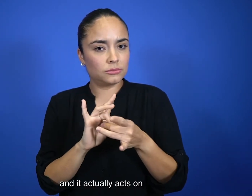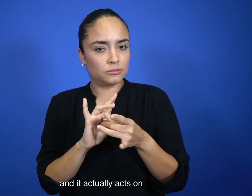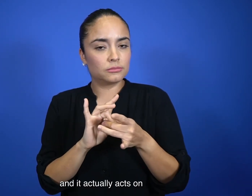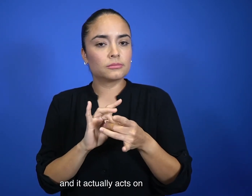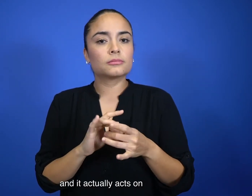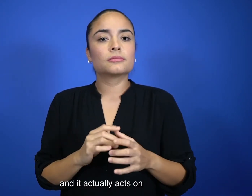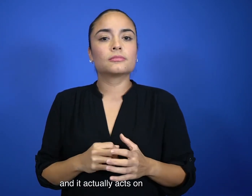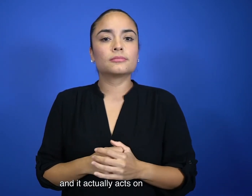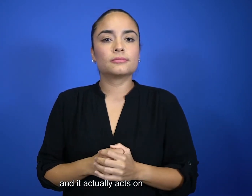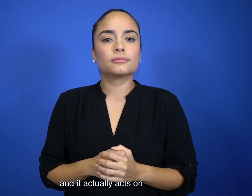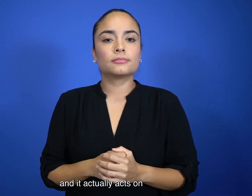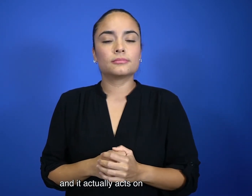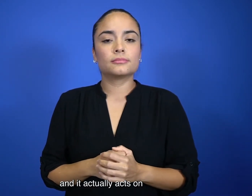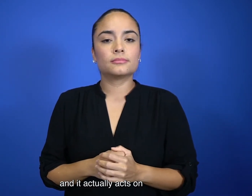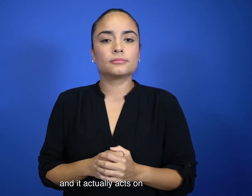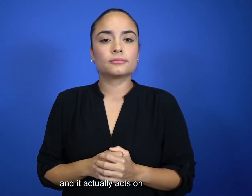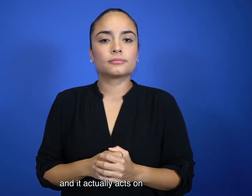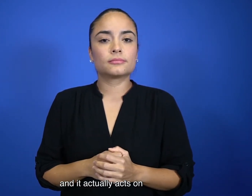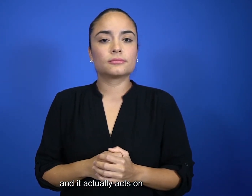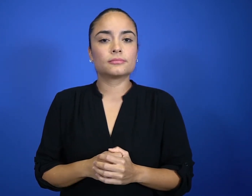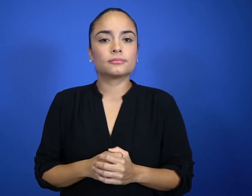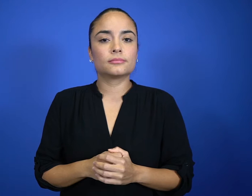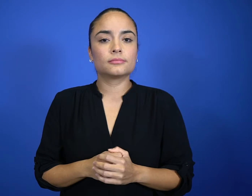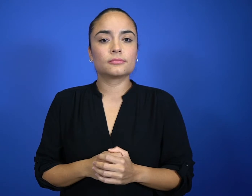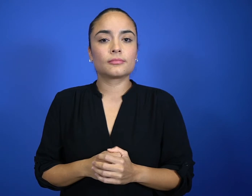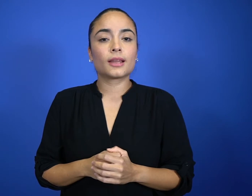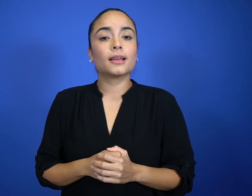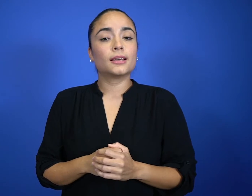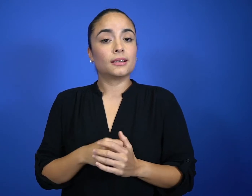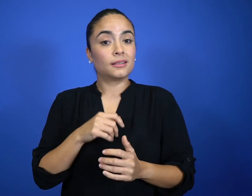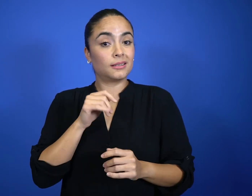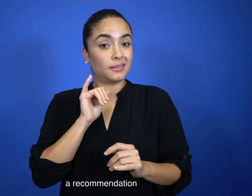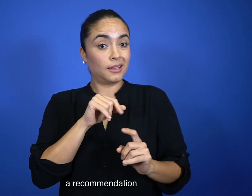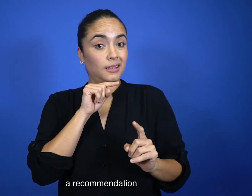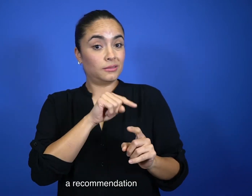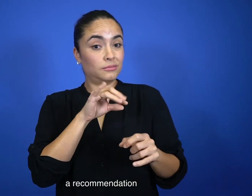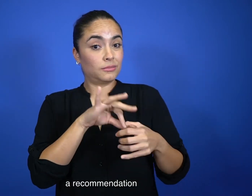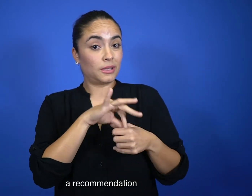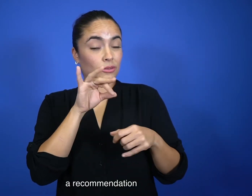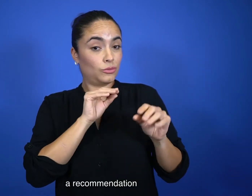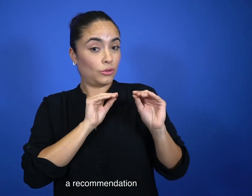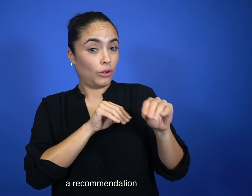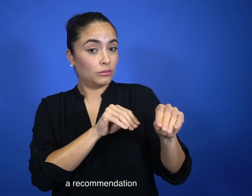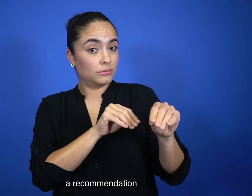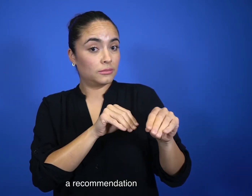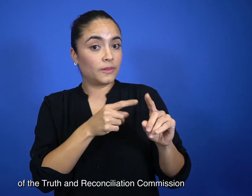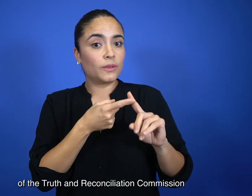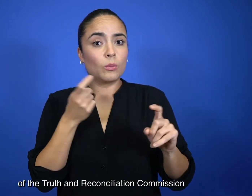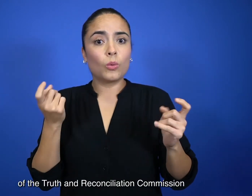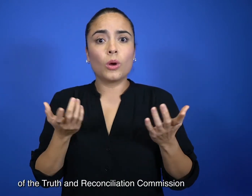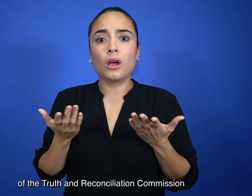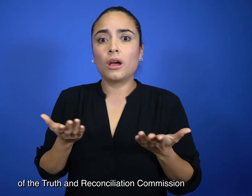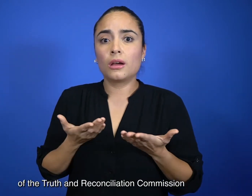it actually acts on a recommendation of the Truth